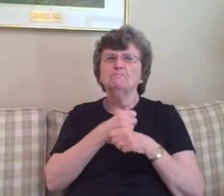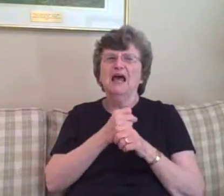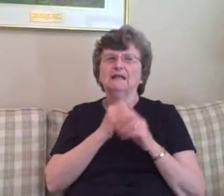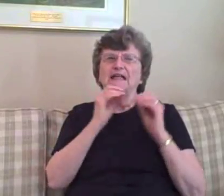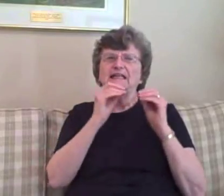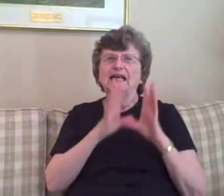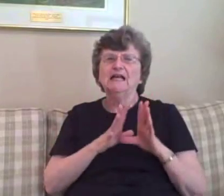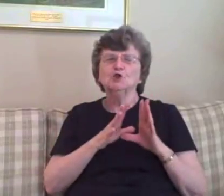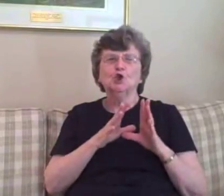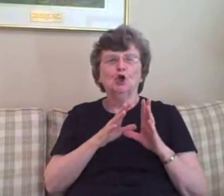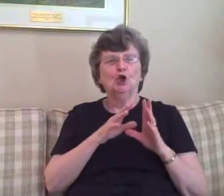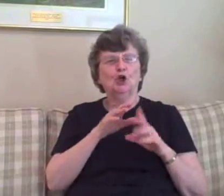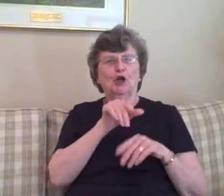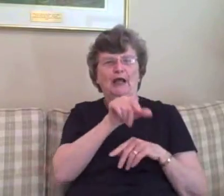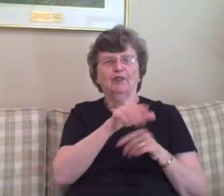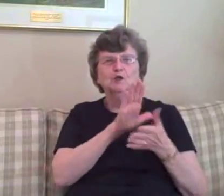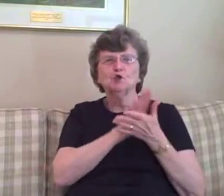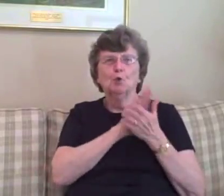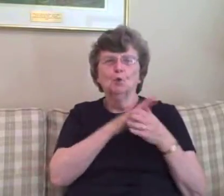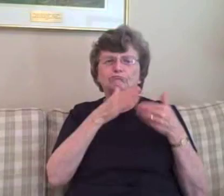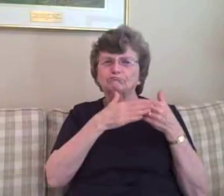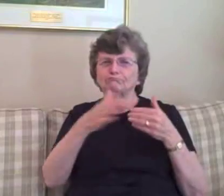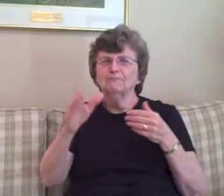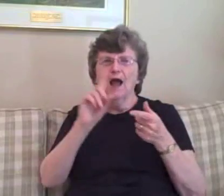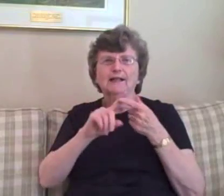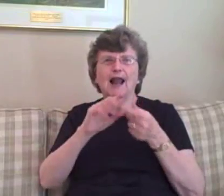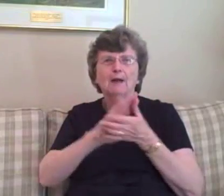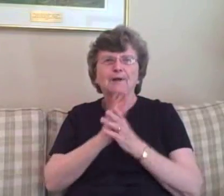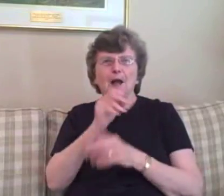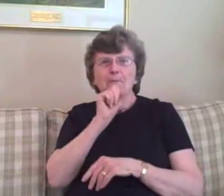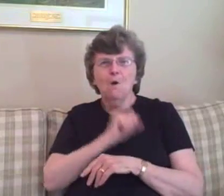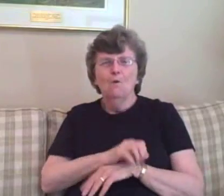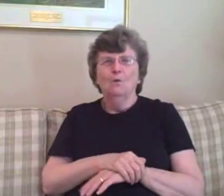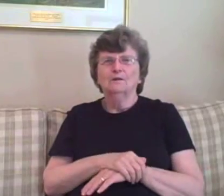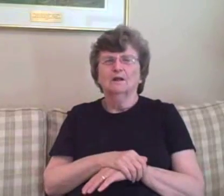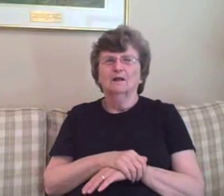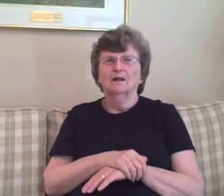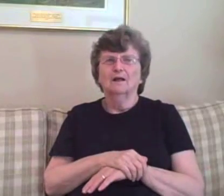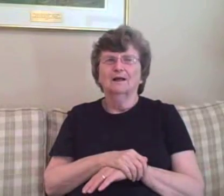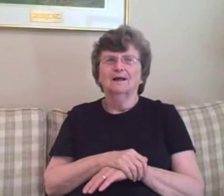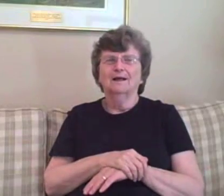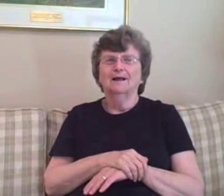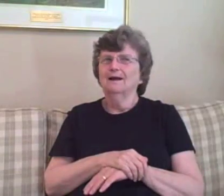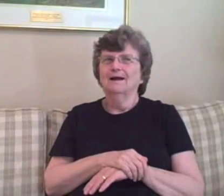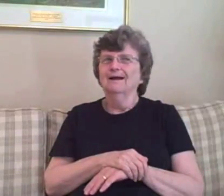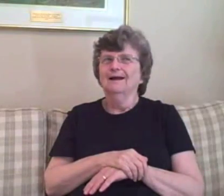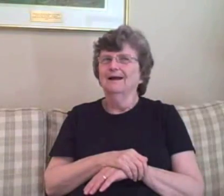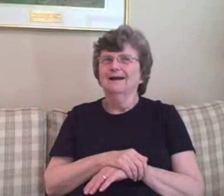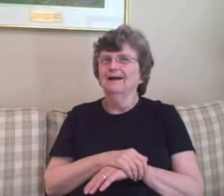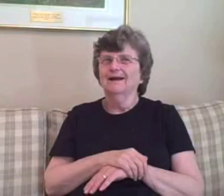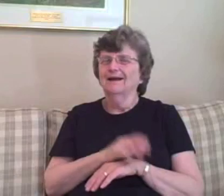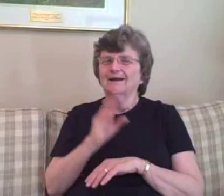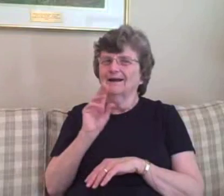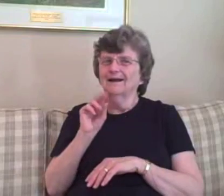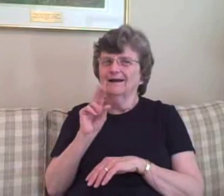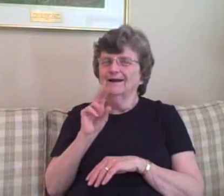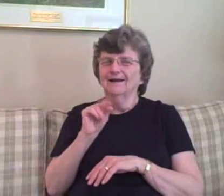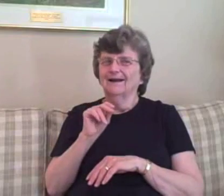and I thought that, I was going to be a teacher in that school until I became old. And that